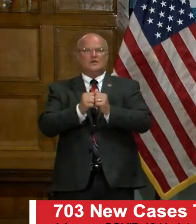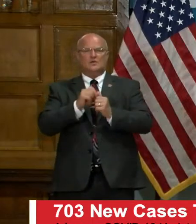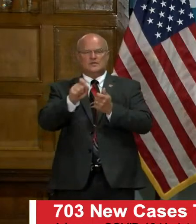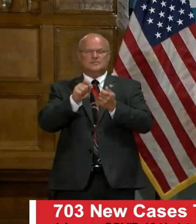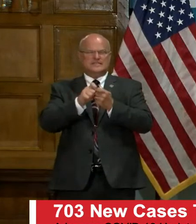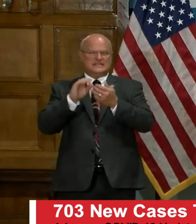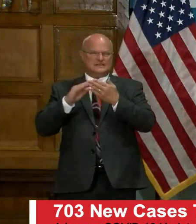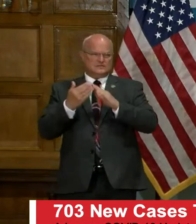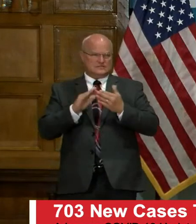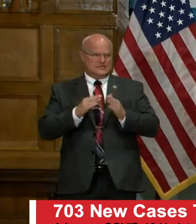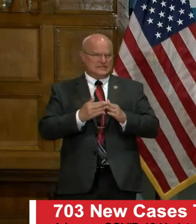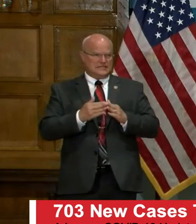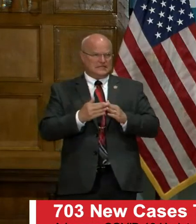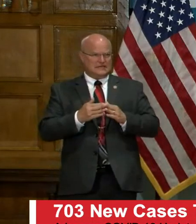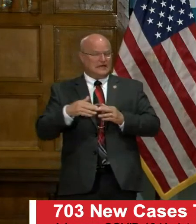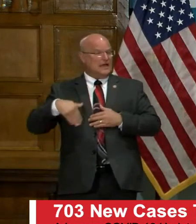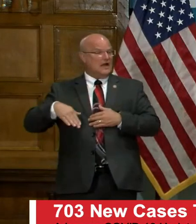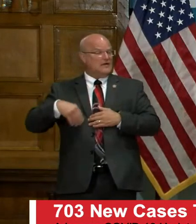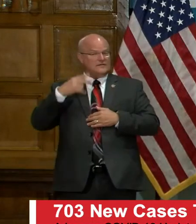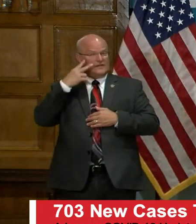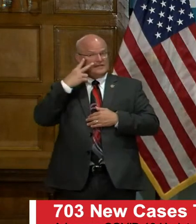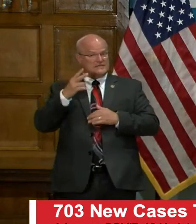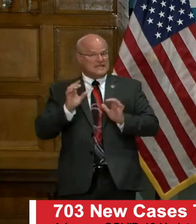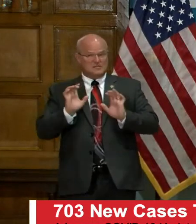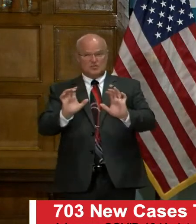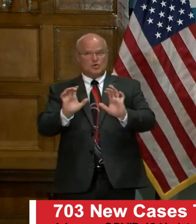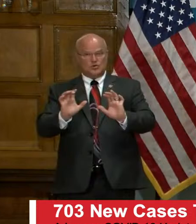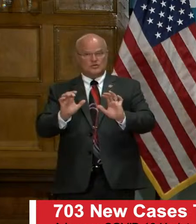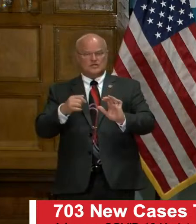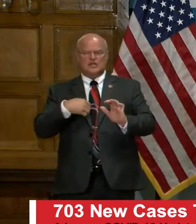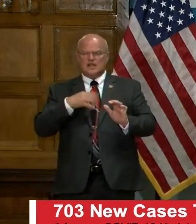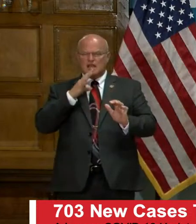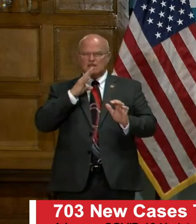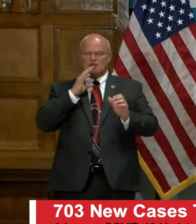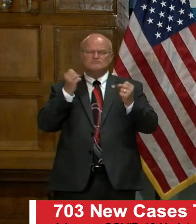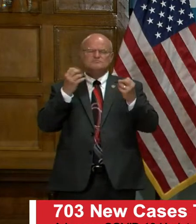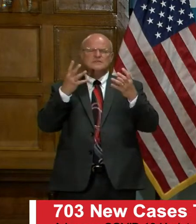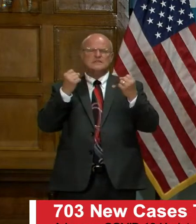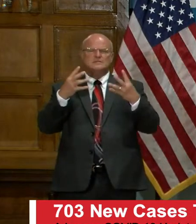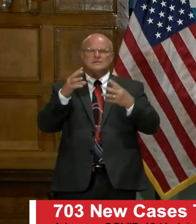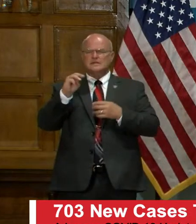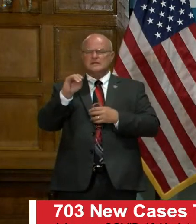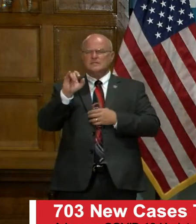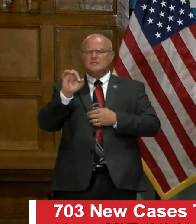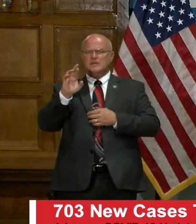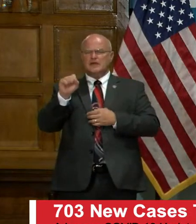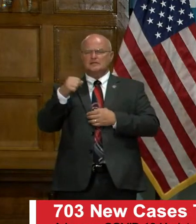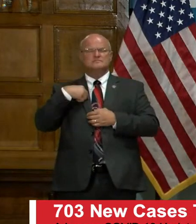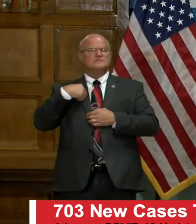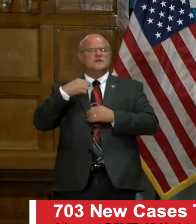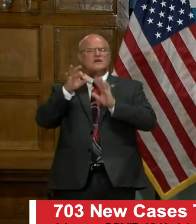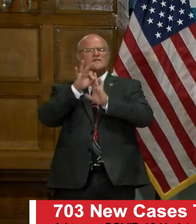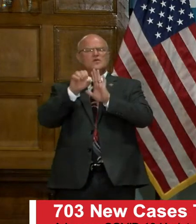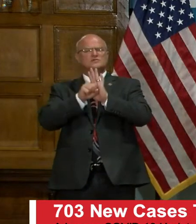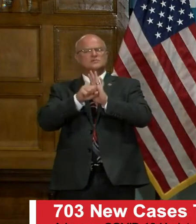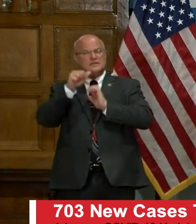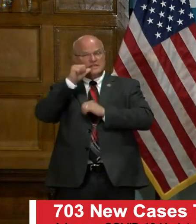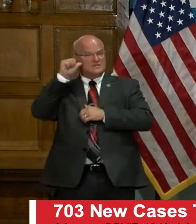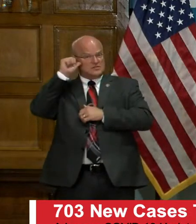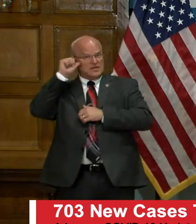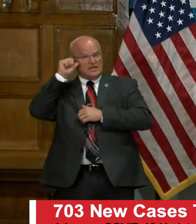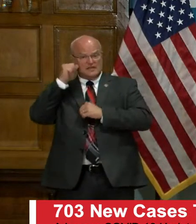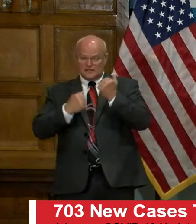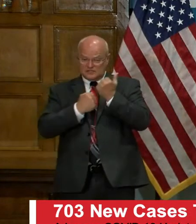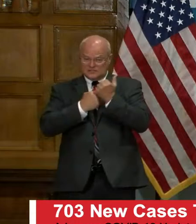with particular city. I've not seen that push. I've talked to a lot of mayors. I was in Fort Smith yesterday. They support